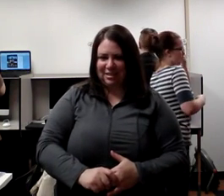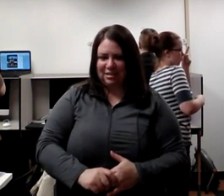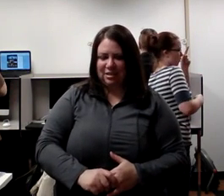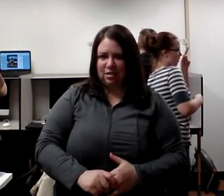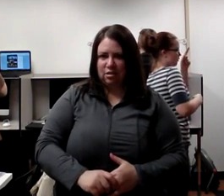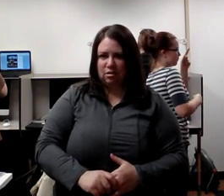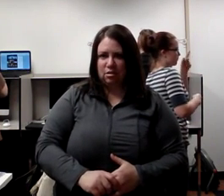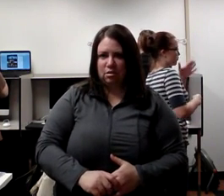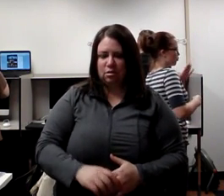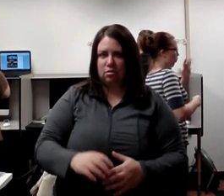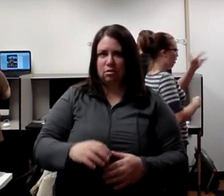difference.